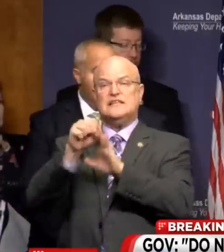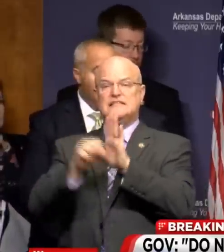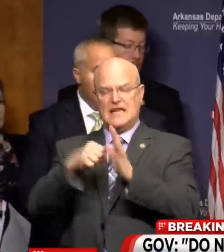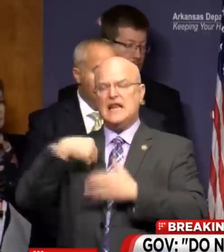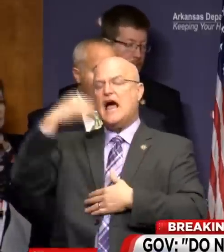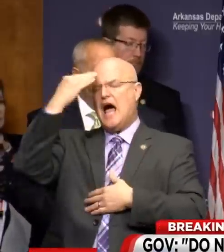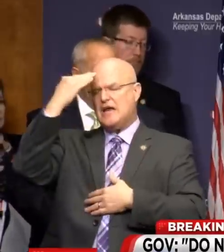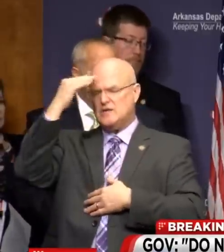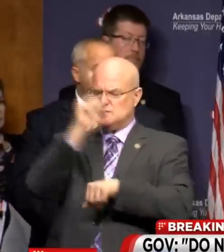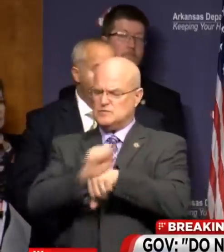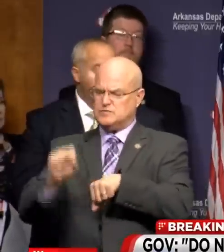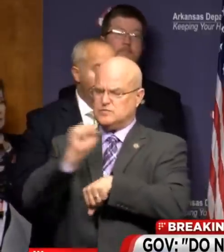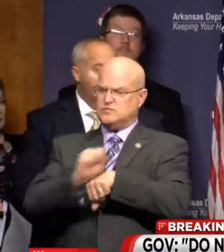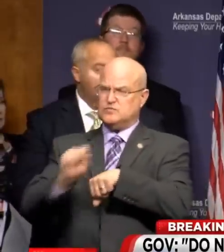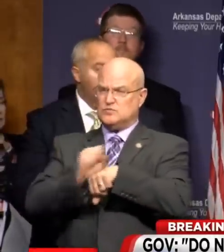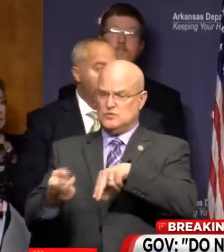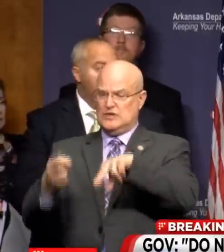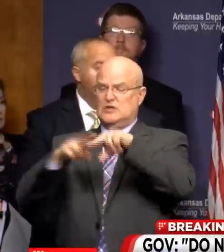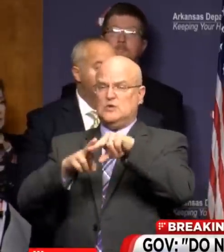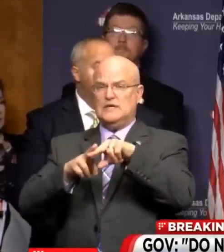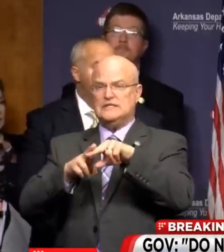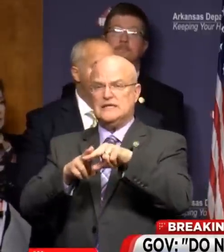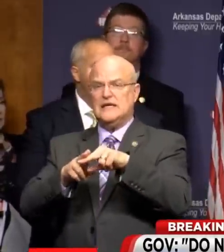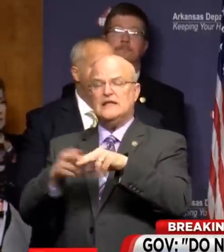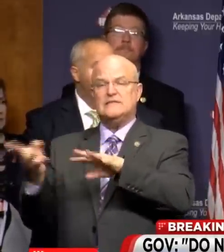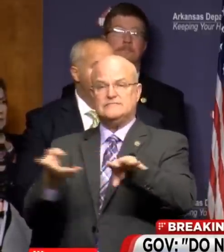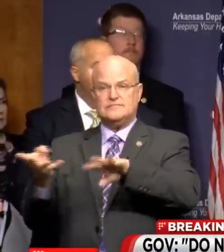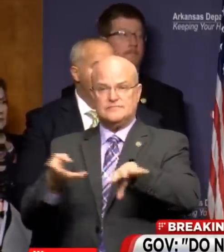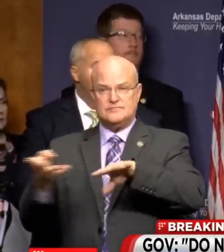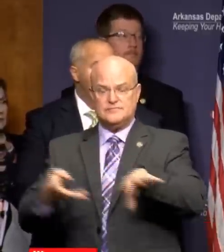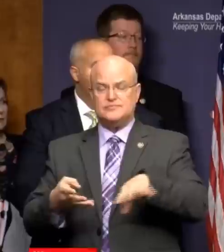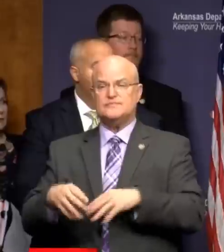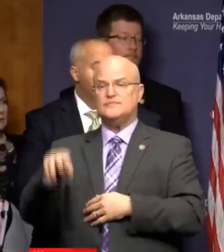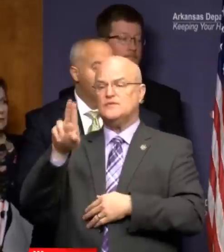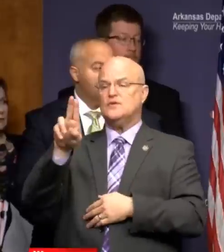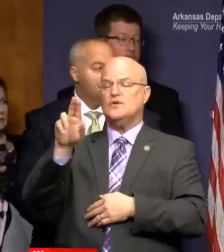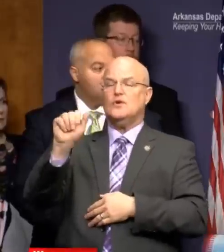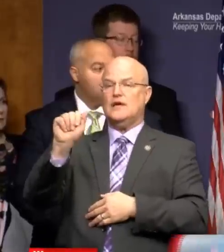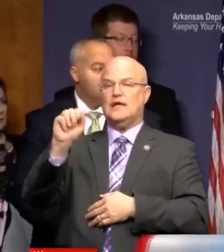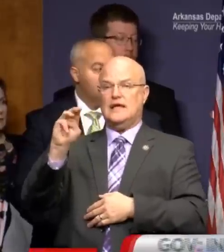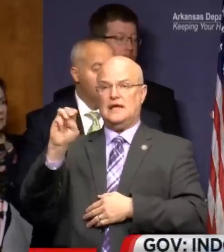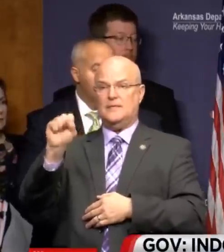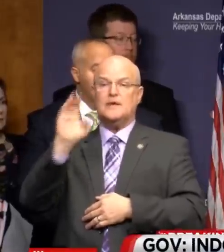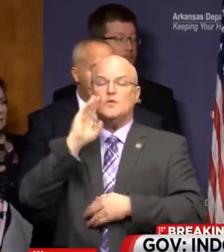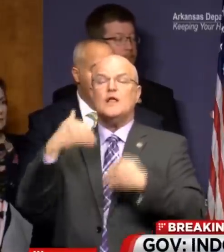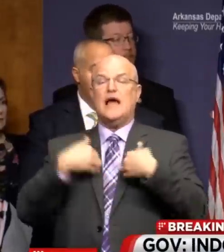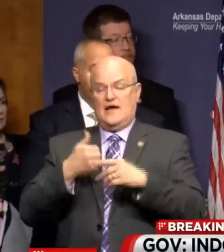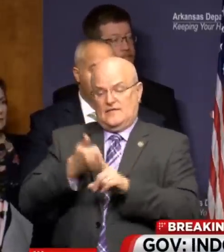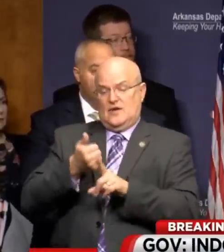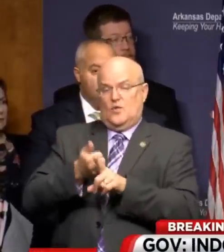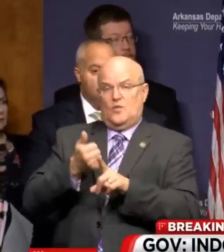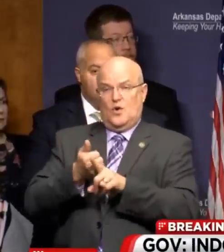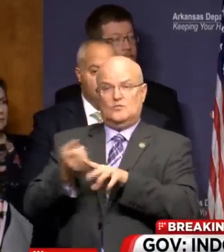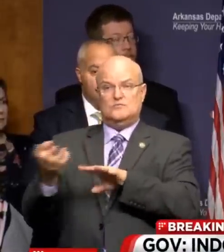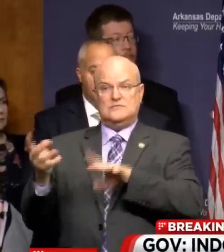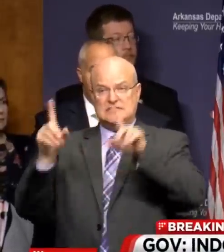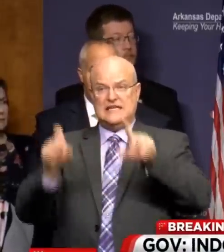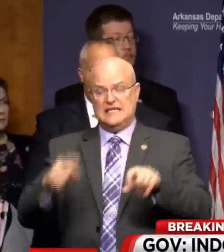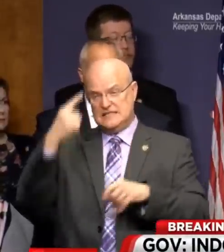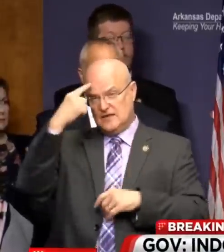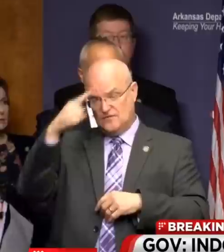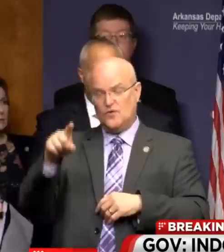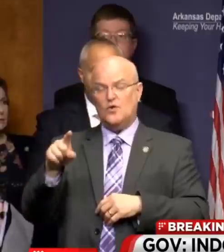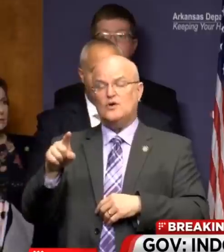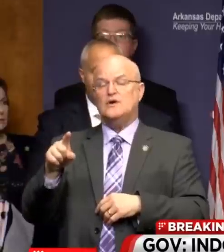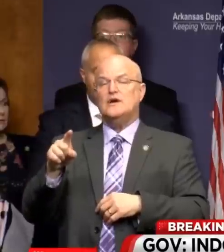working assiduously to increase their throughput. UAMS will have our own in-house assay for